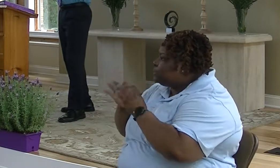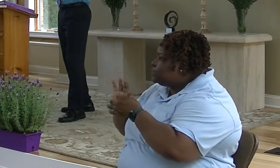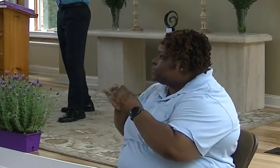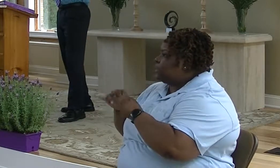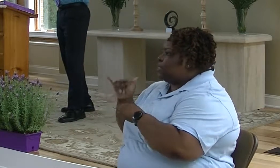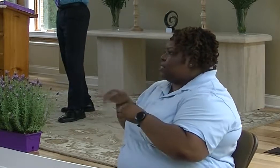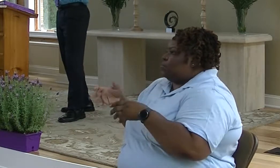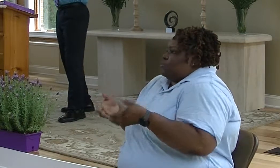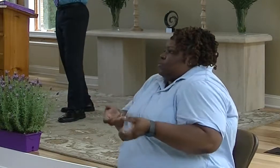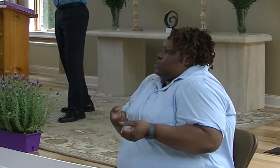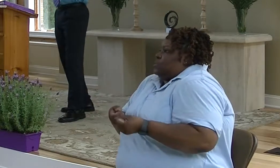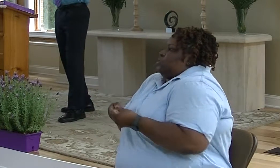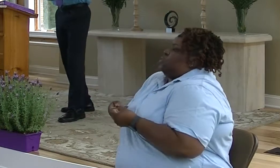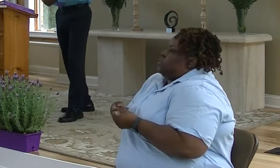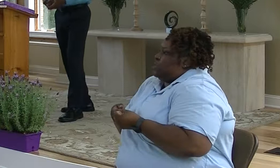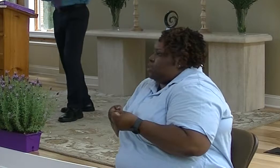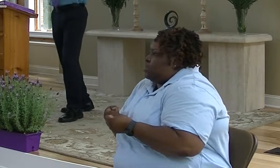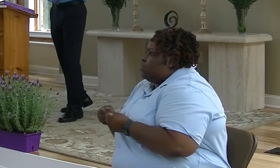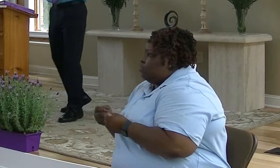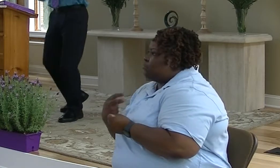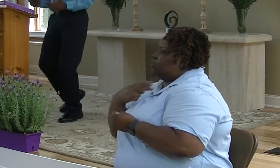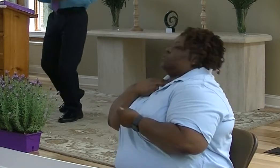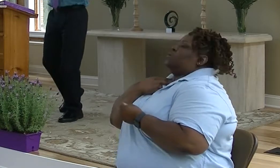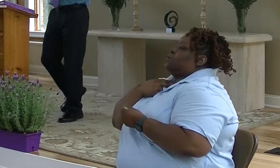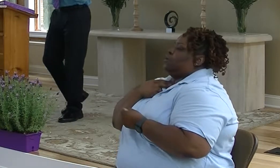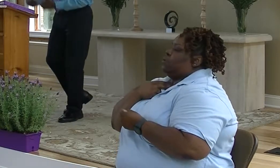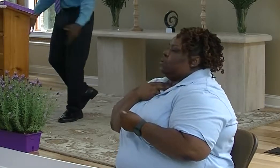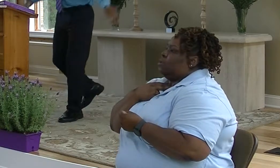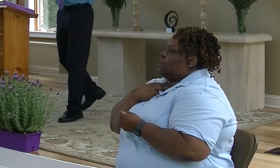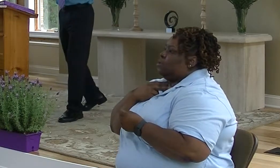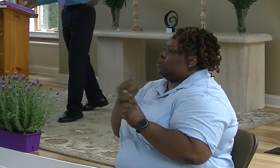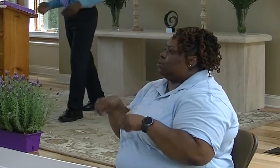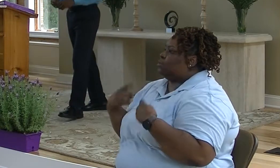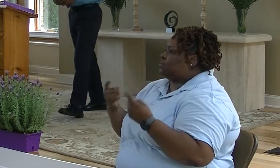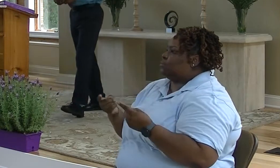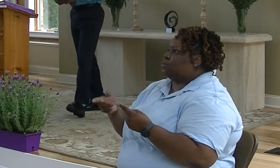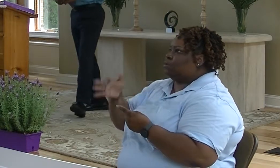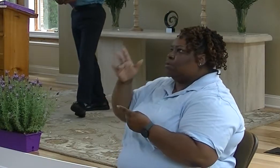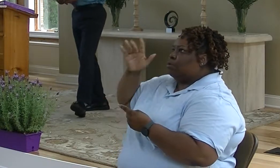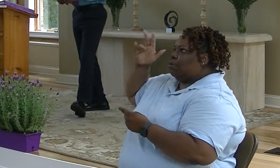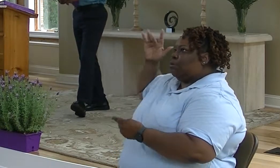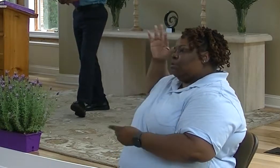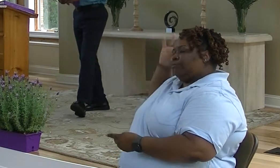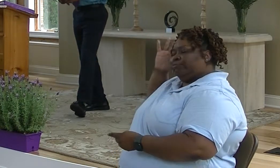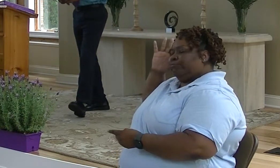been walking around enslaved by since whenever.